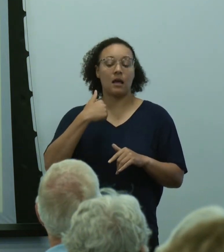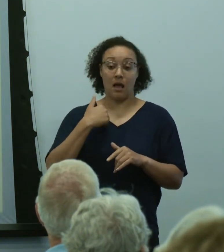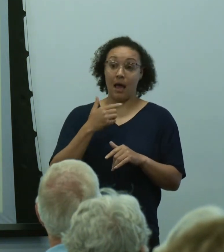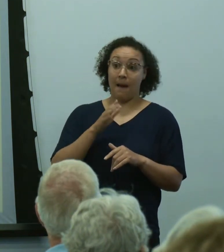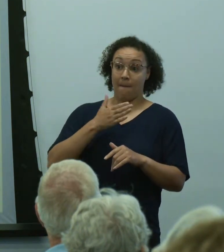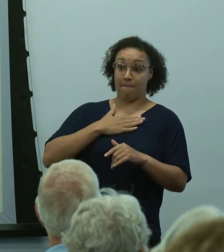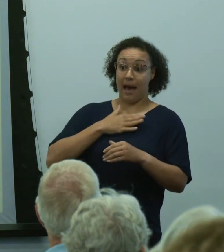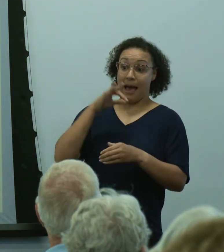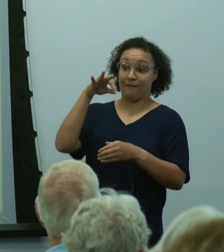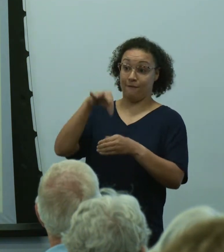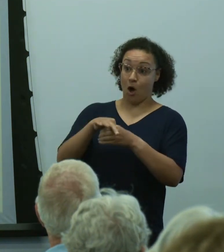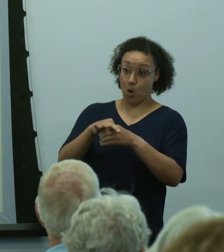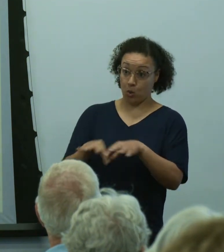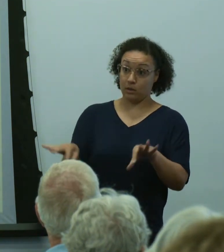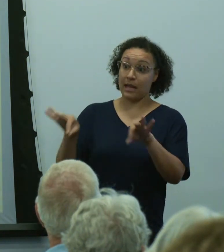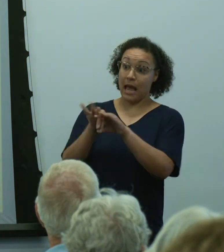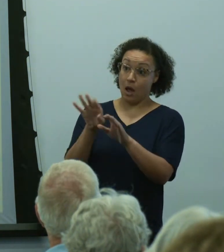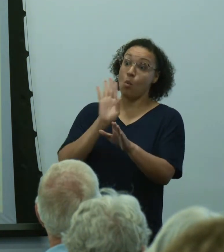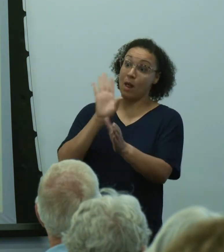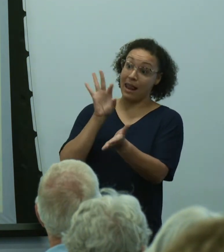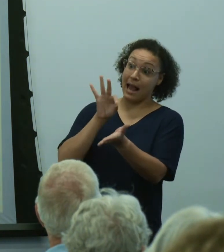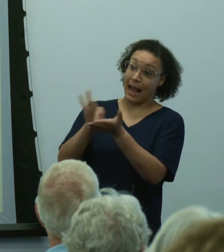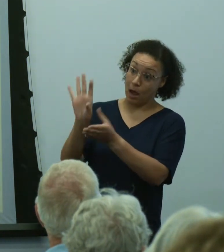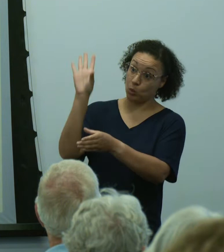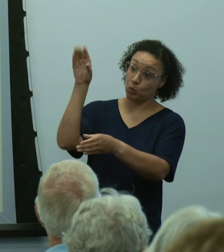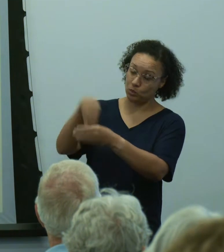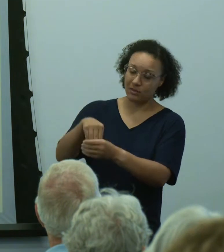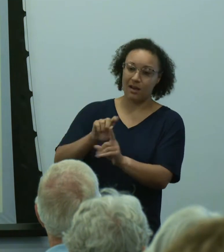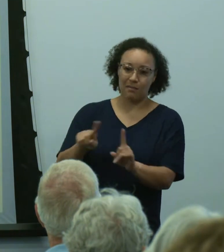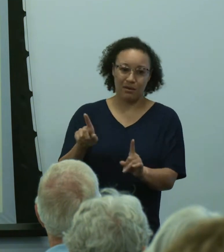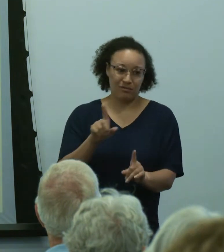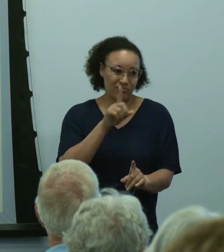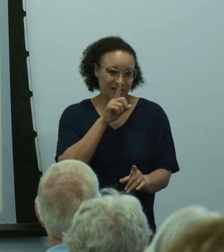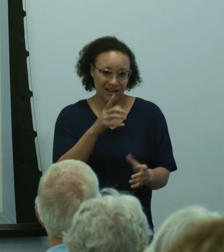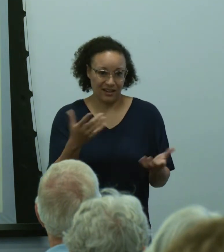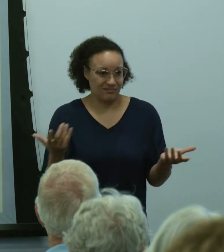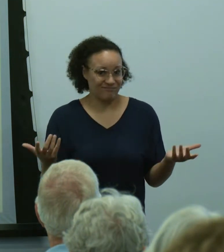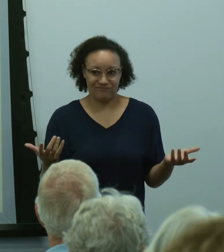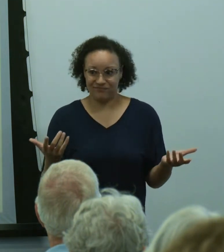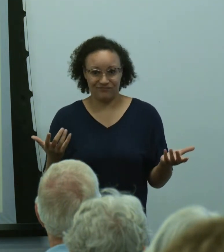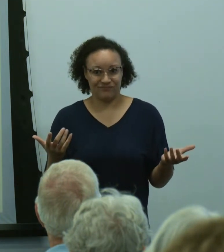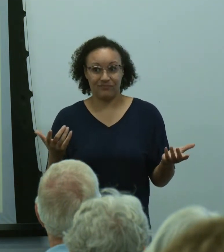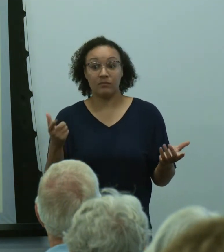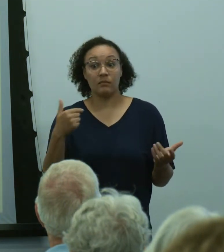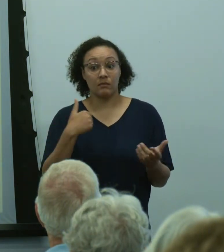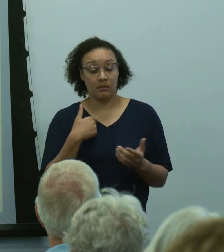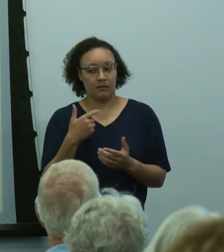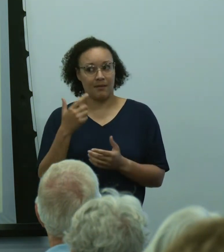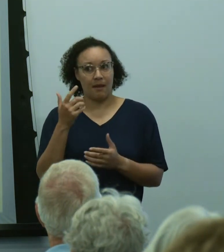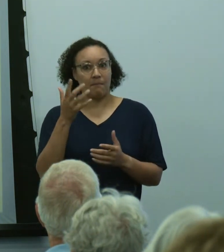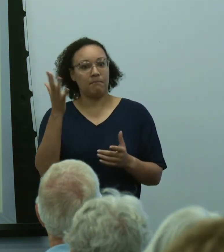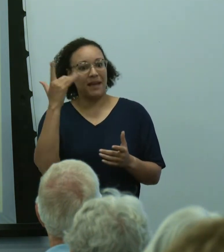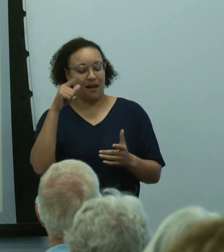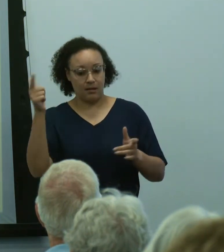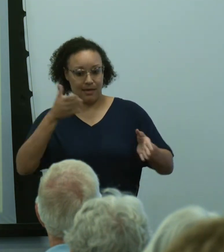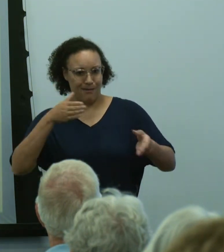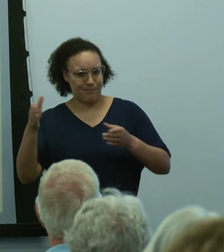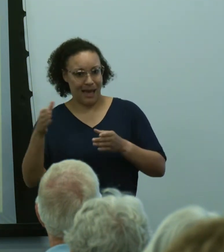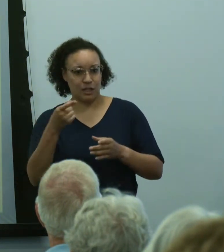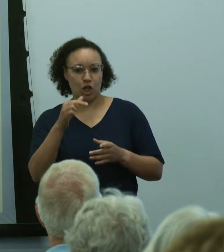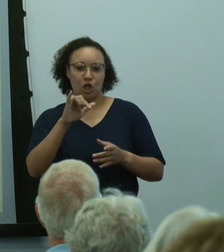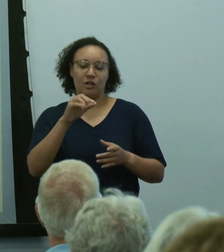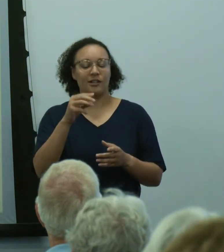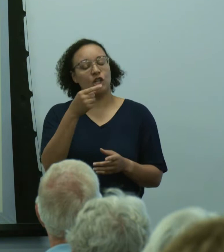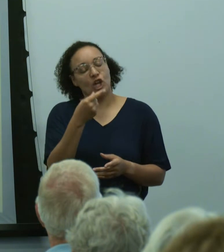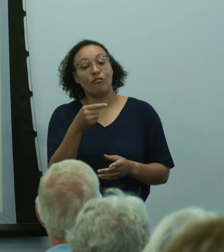vote will count. But in reality, you might just as well, because of gerrymandering, you might have just as well take your ballot